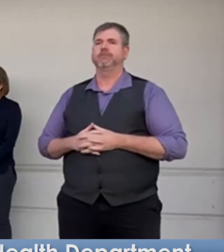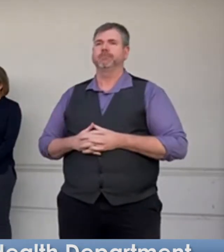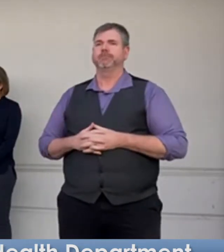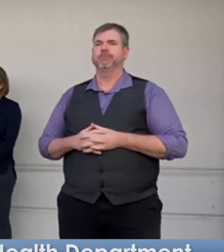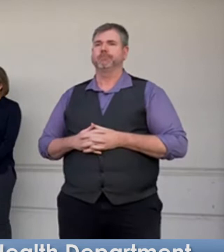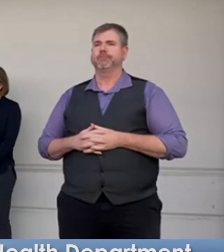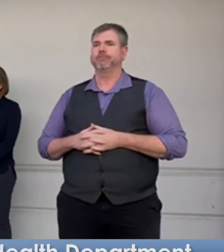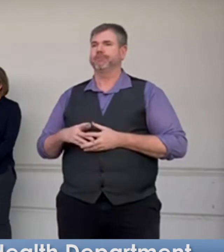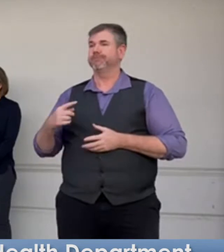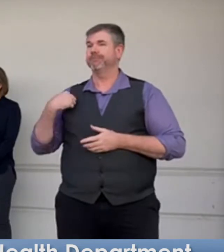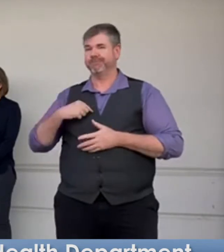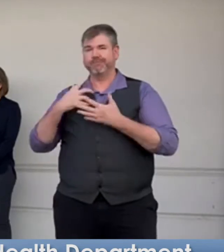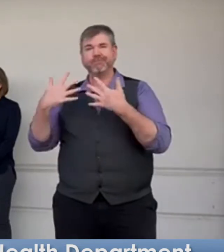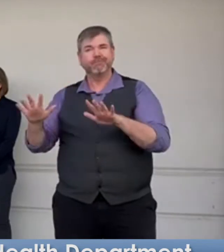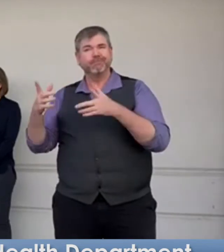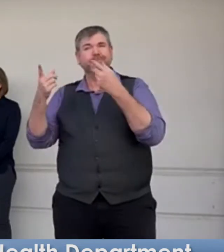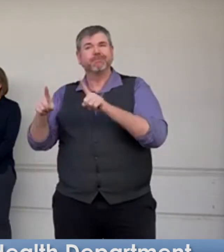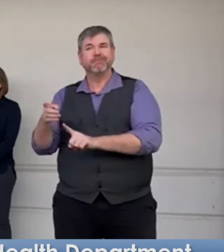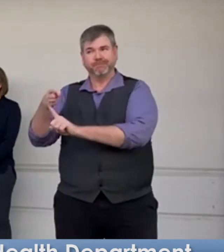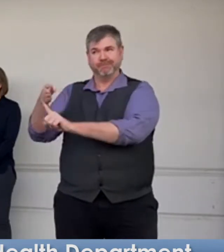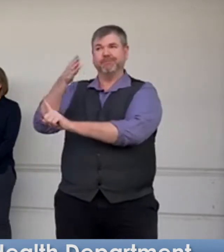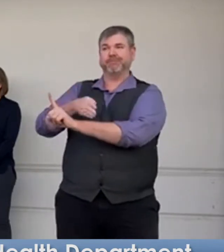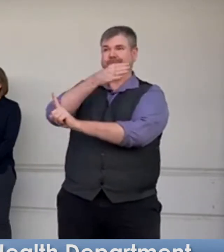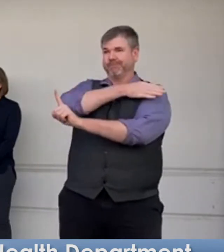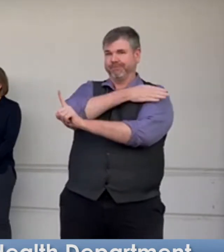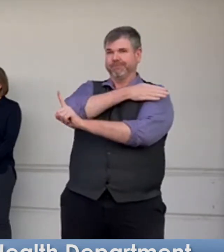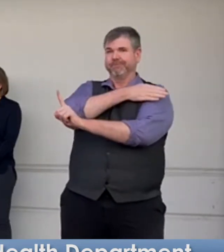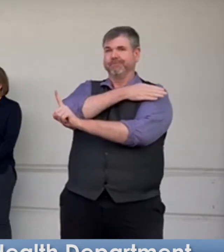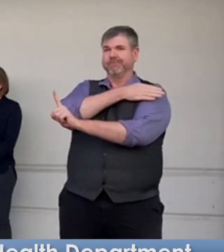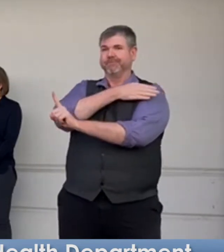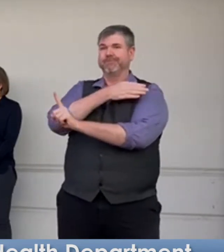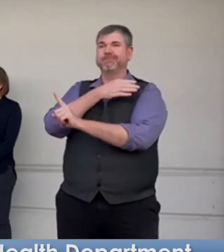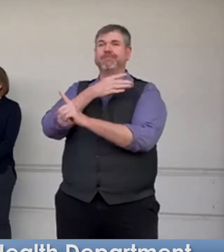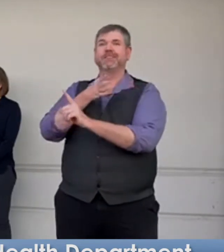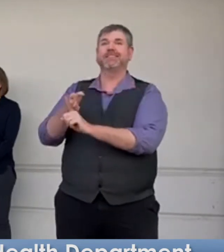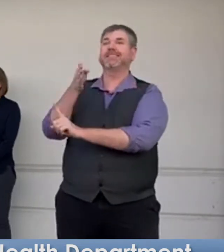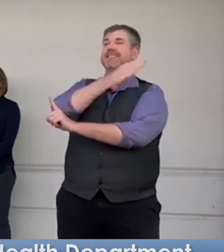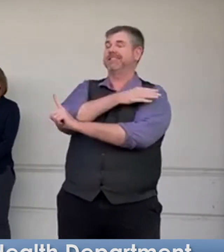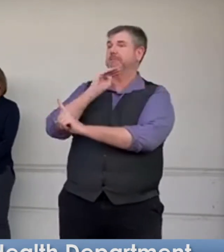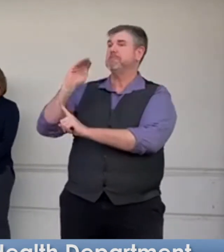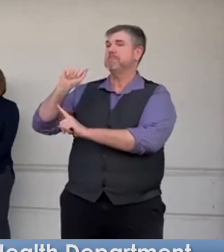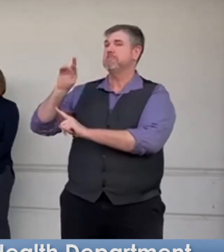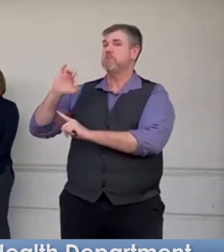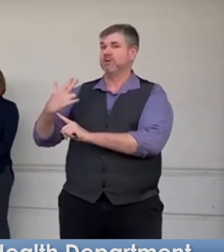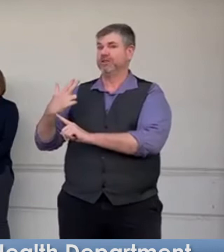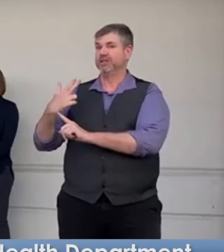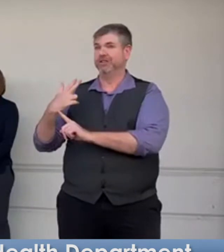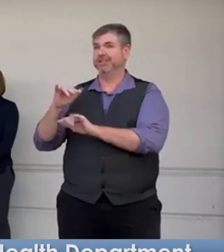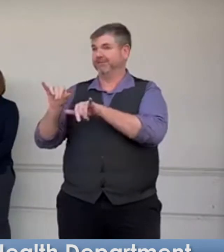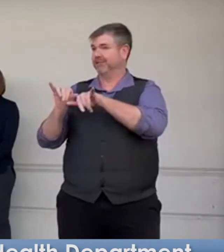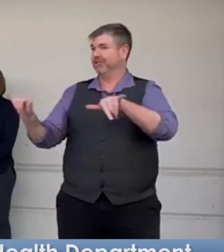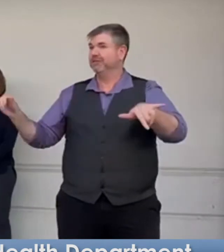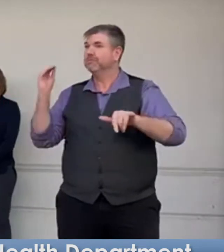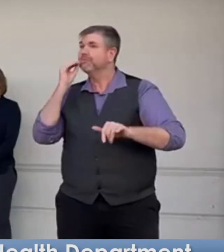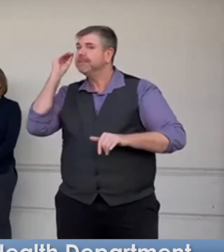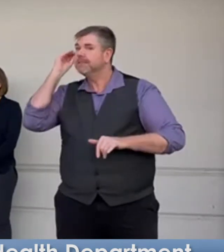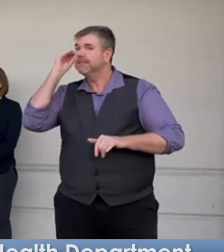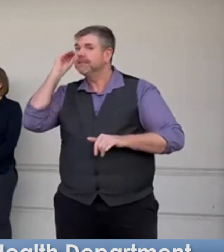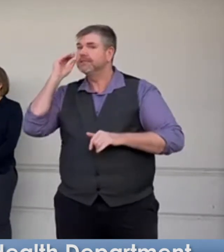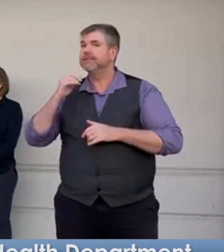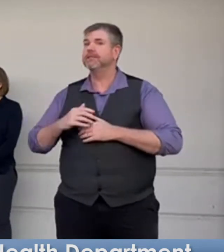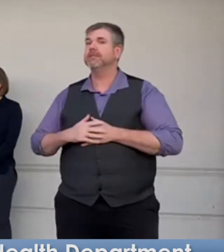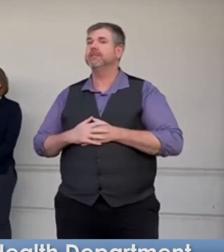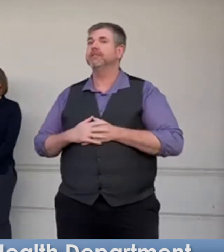this county. First, when we sheltered in place in March, and second, when we had a number